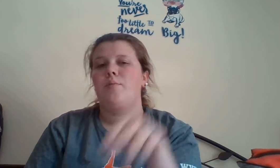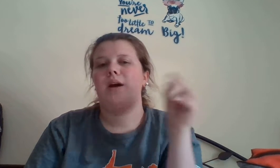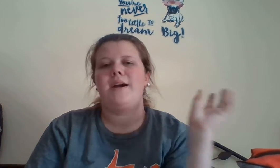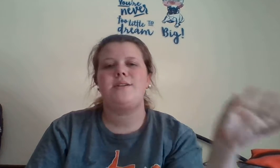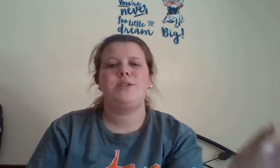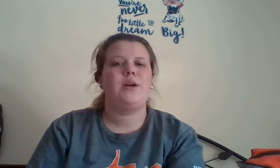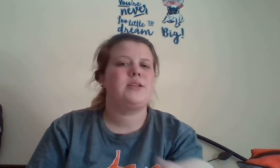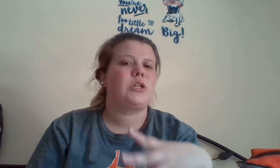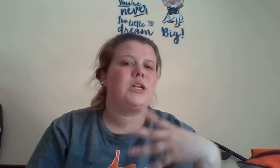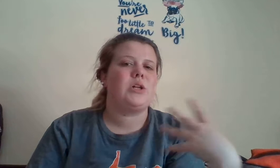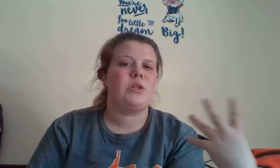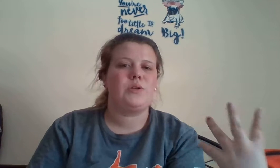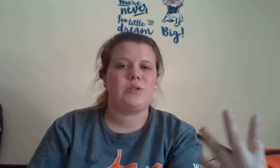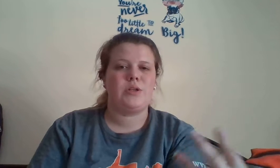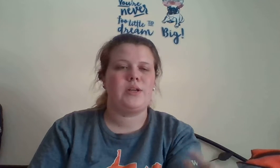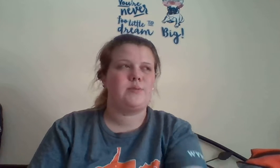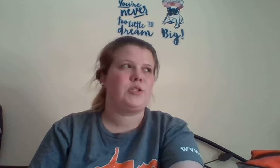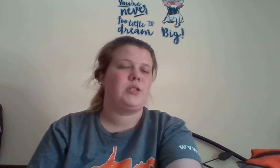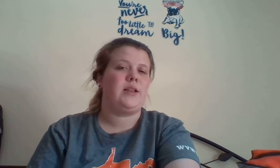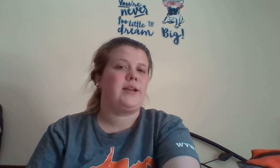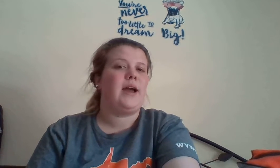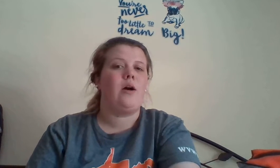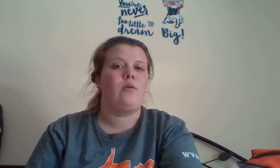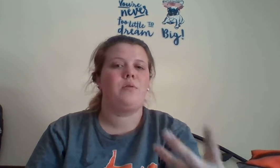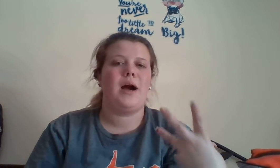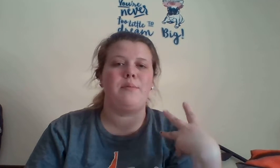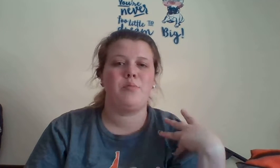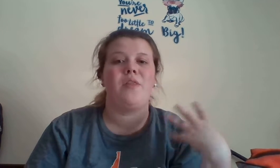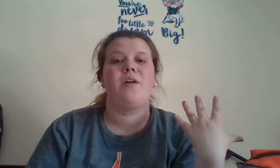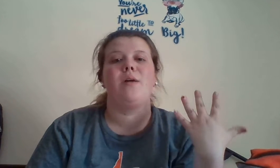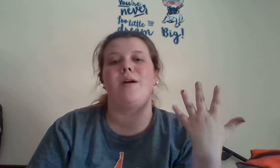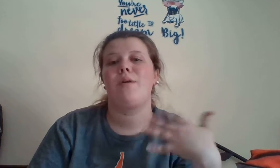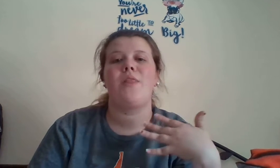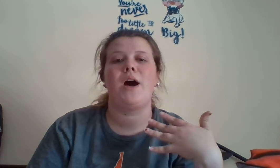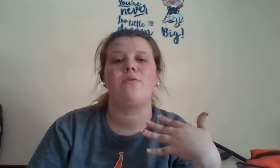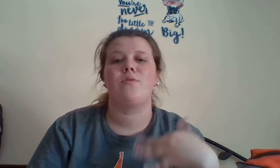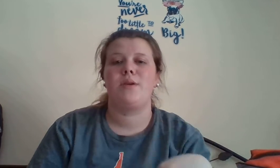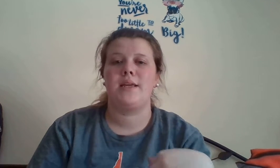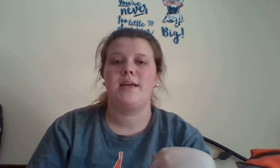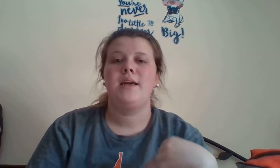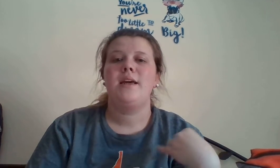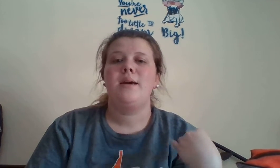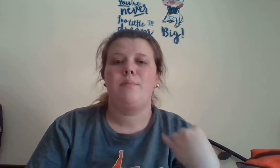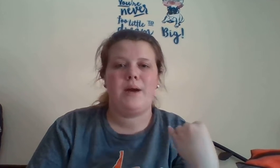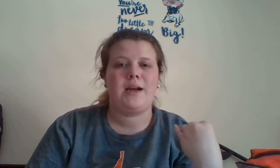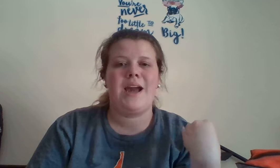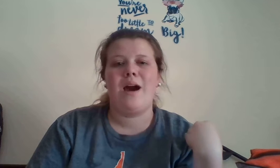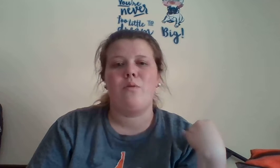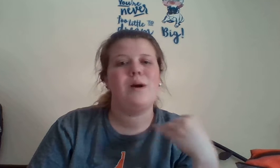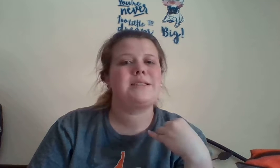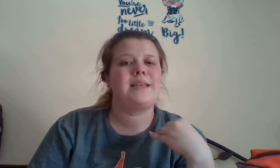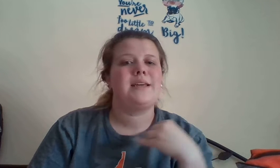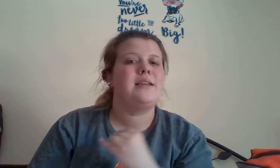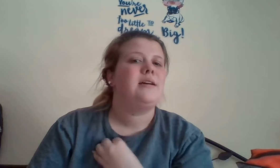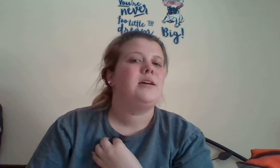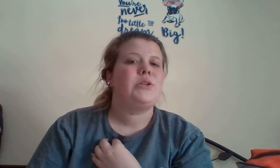but as you guys are getting closer, especially like now, I'm about a month out from being back at Wesleyan,